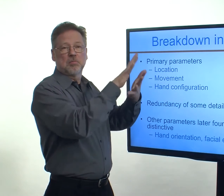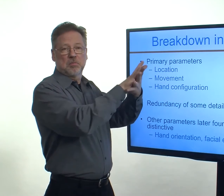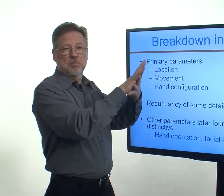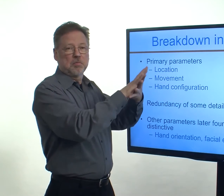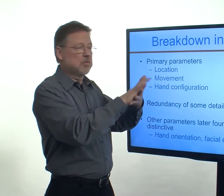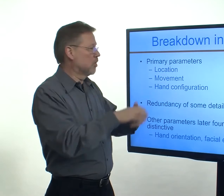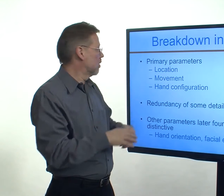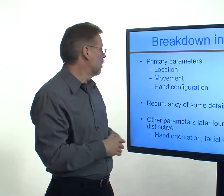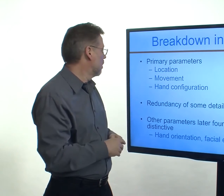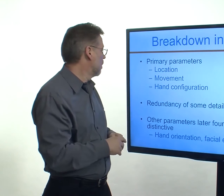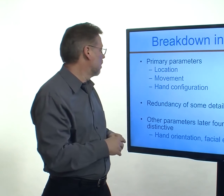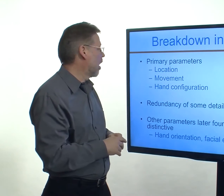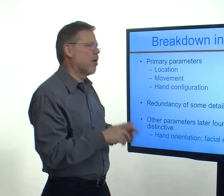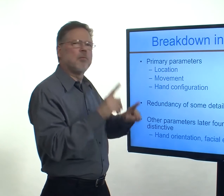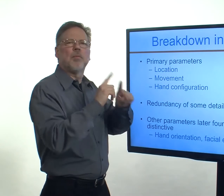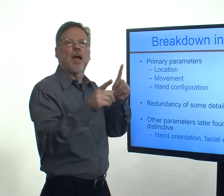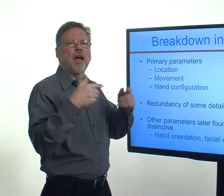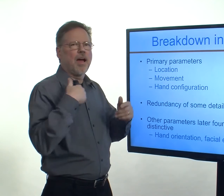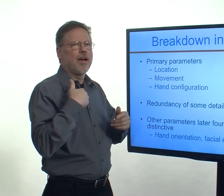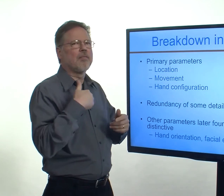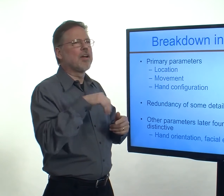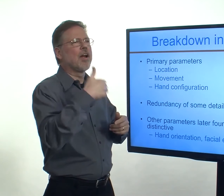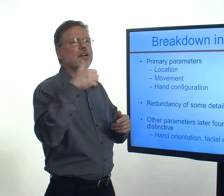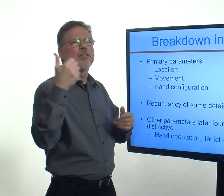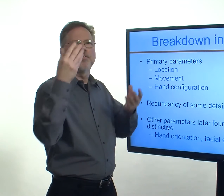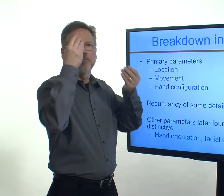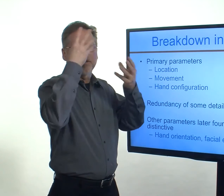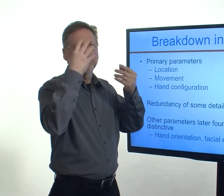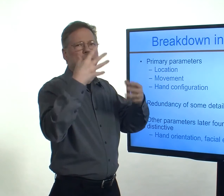but there's other information in the video that was omitted.